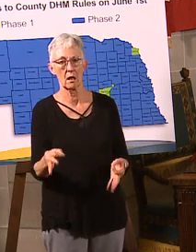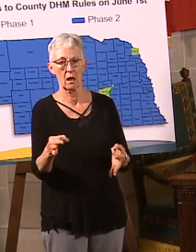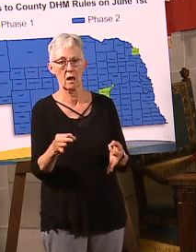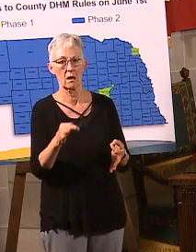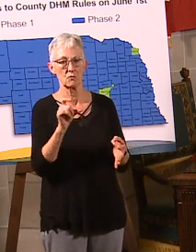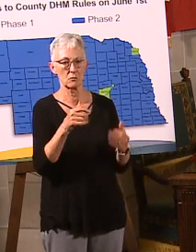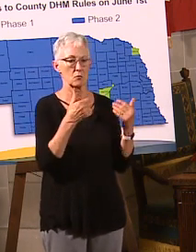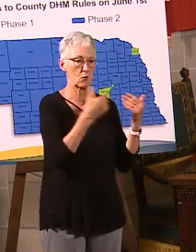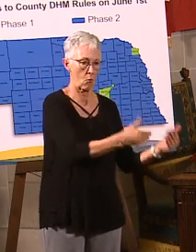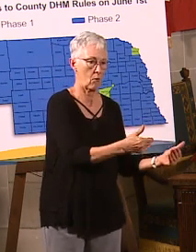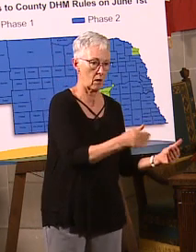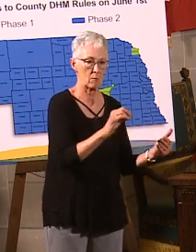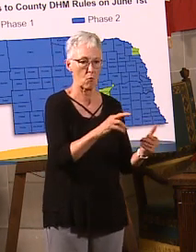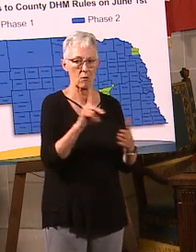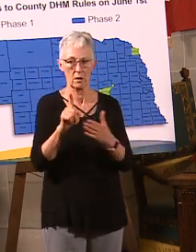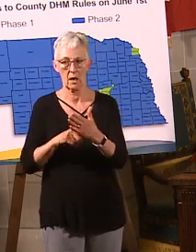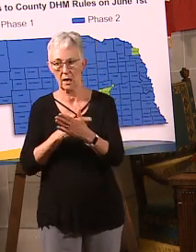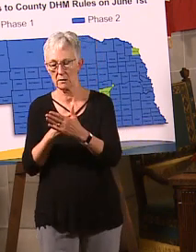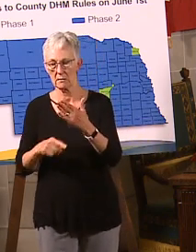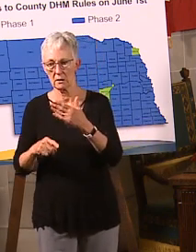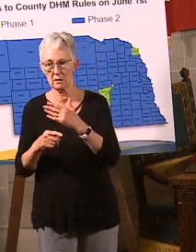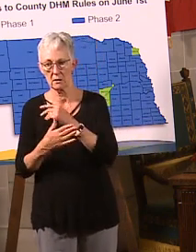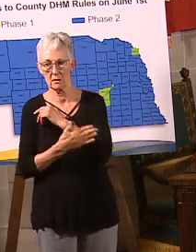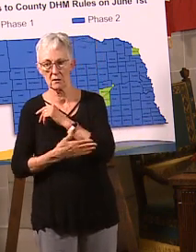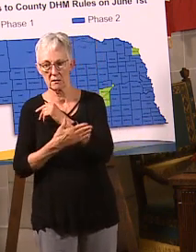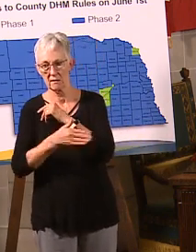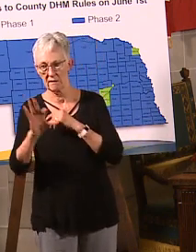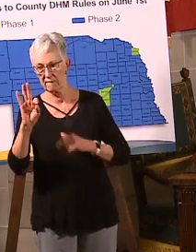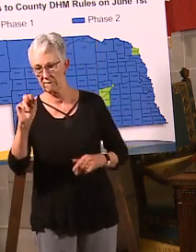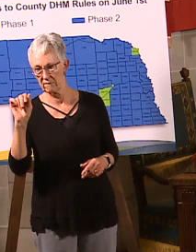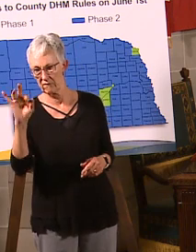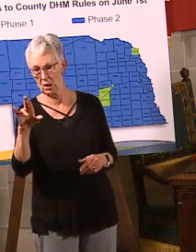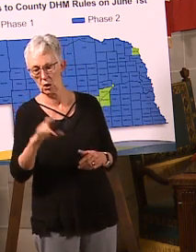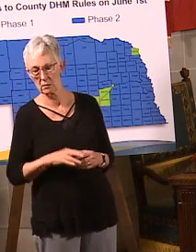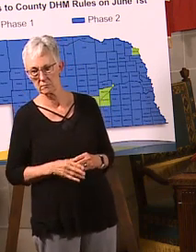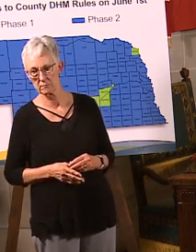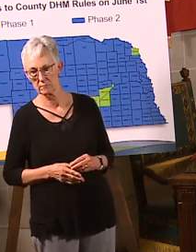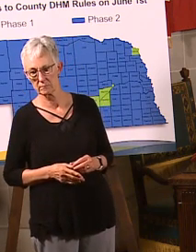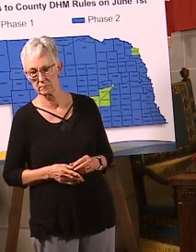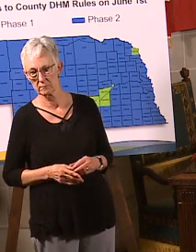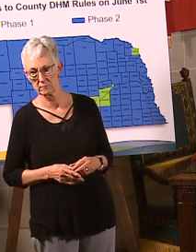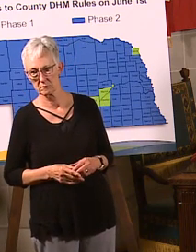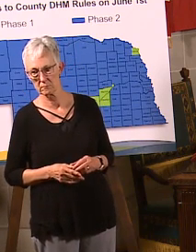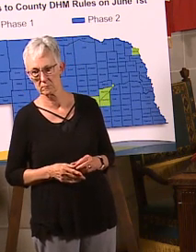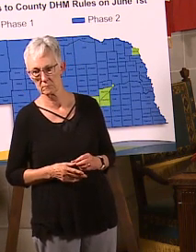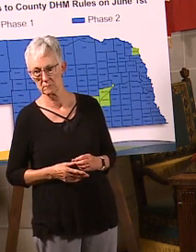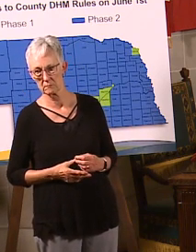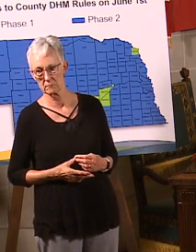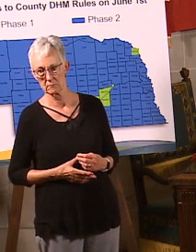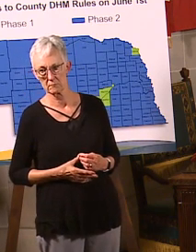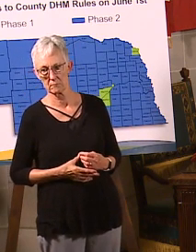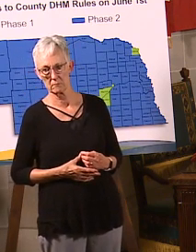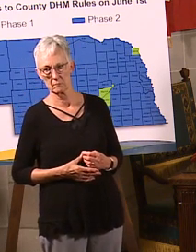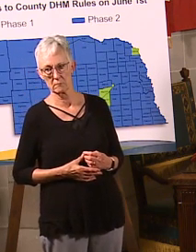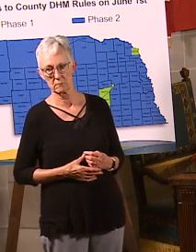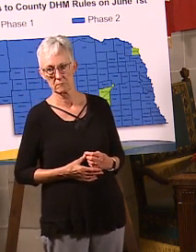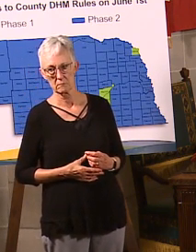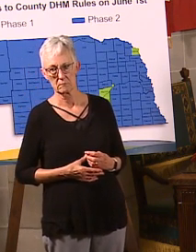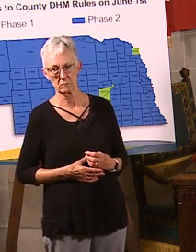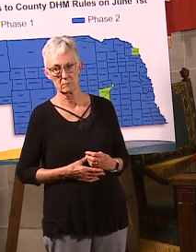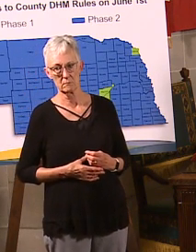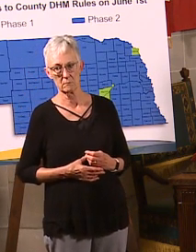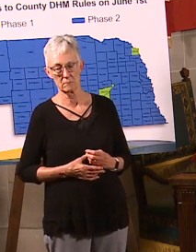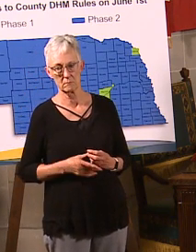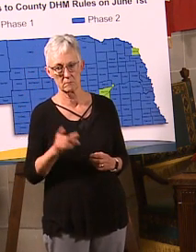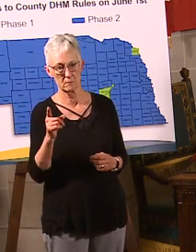fair. Yeah. As a follow-up to my unemployment question, do you happen to know how many people are still waiting for those unemployment